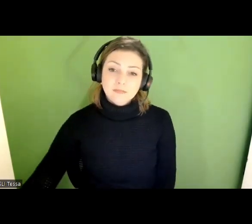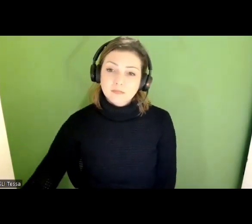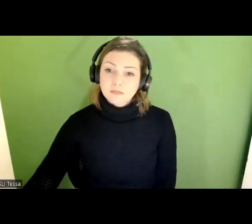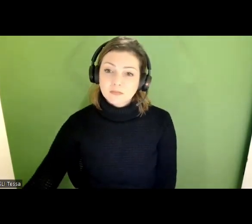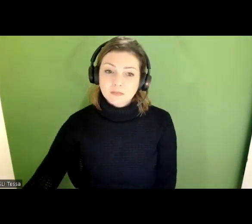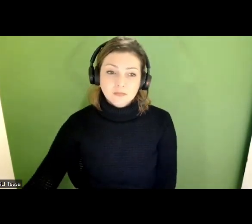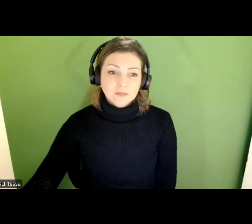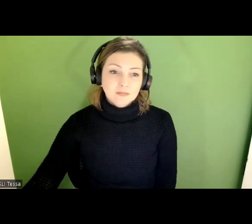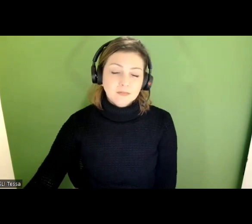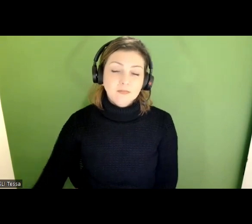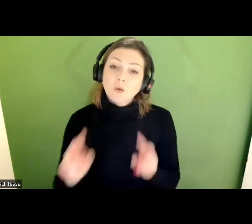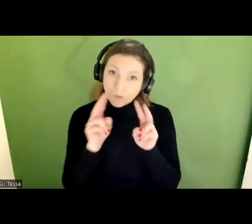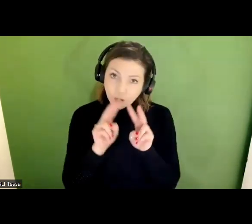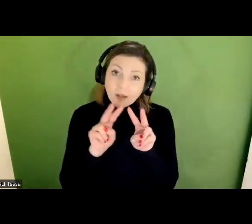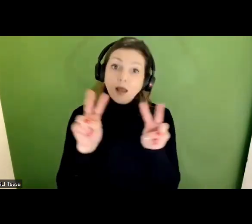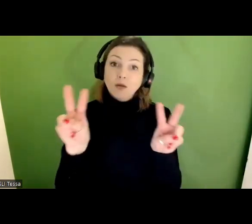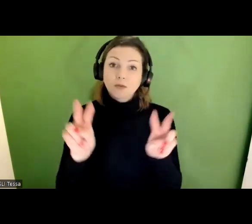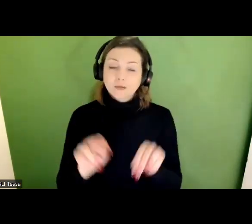Looking out.